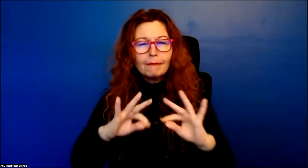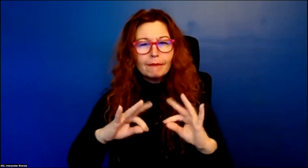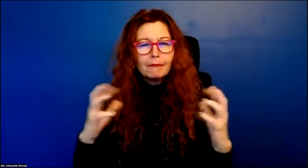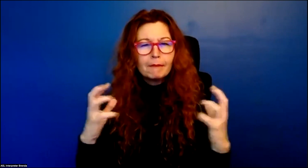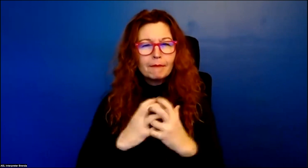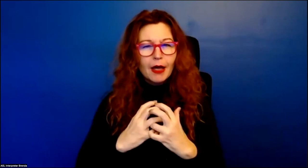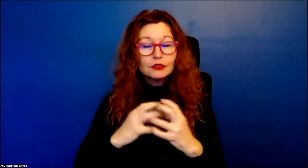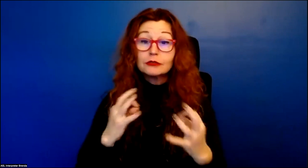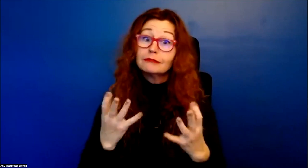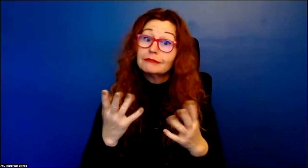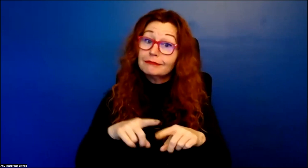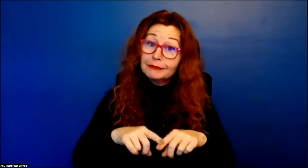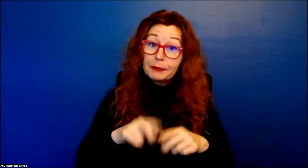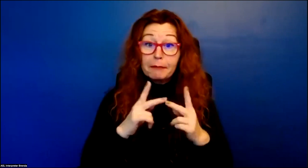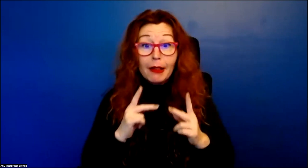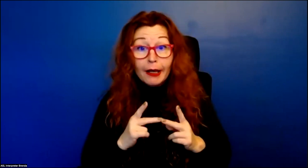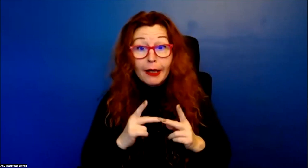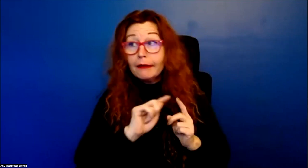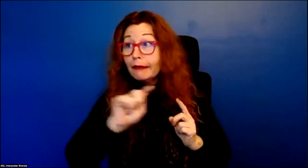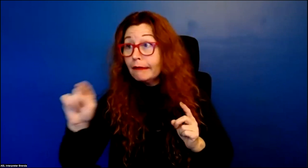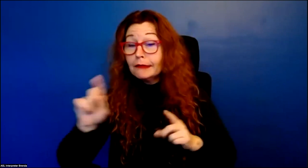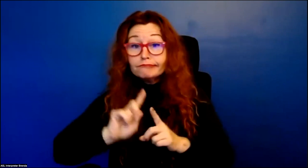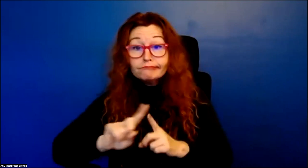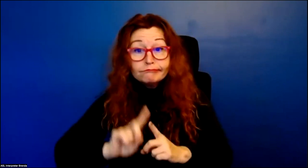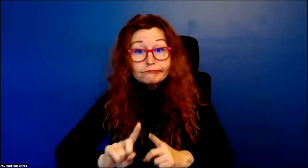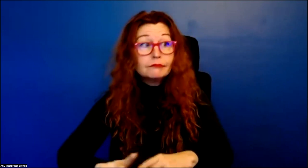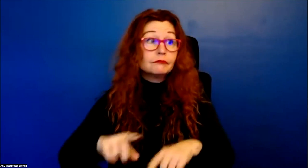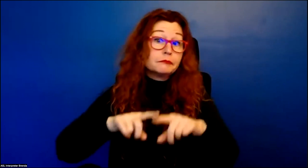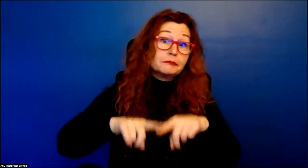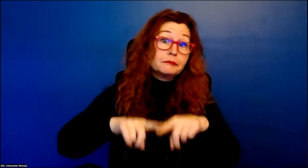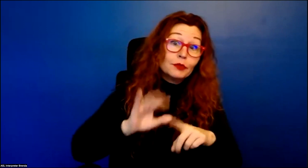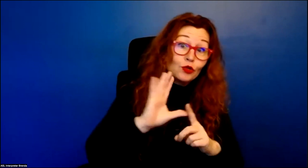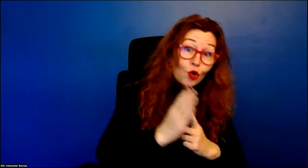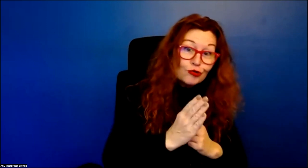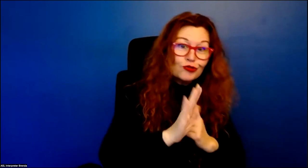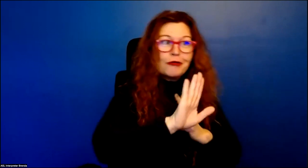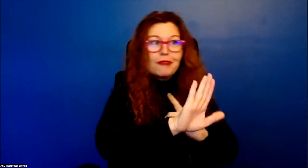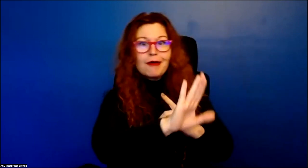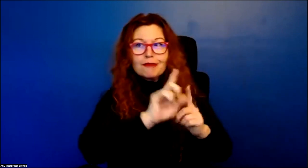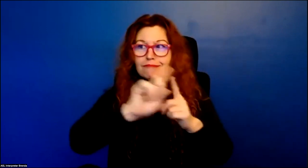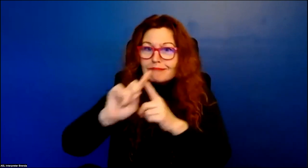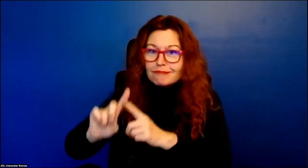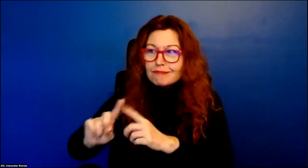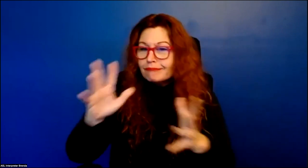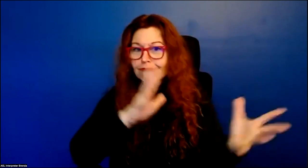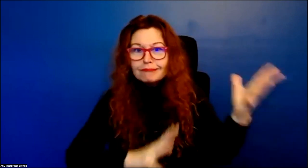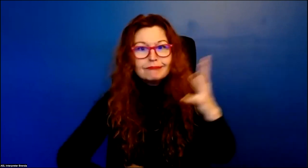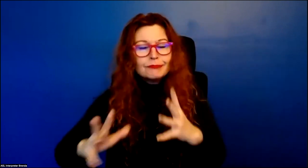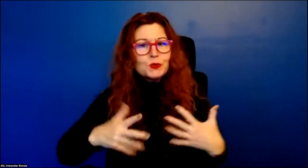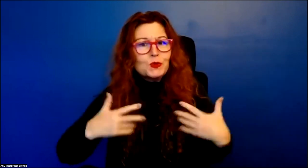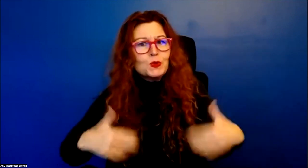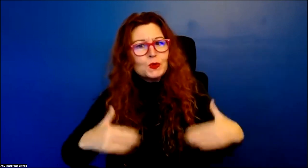and culture to culture. And in terms of the impact that that has and the significance that has, it's so huge because it can be life and